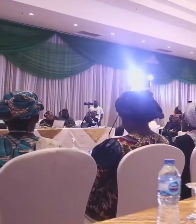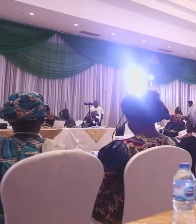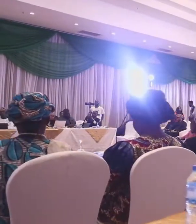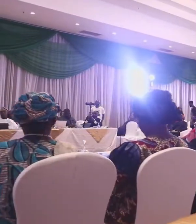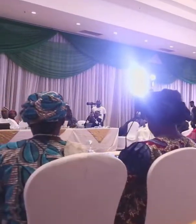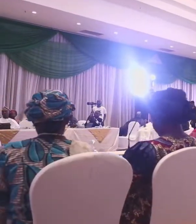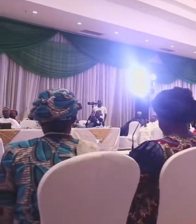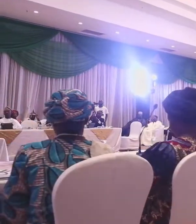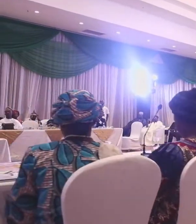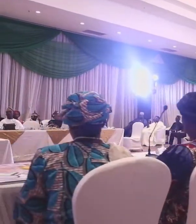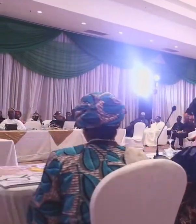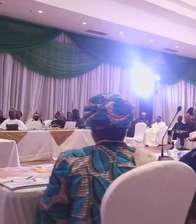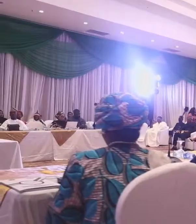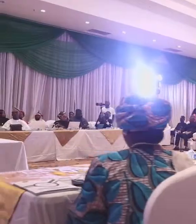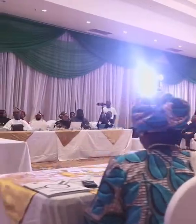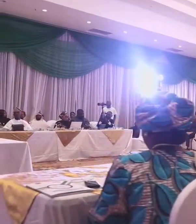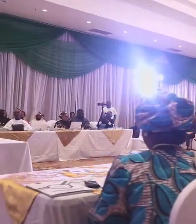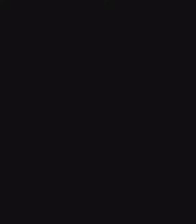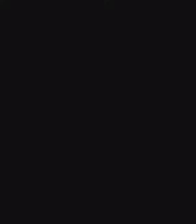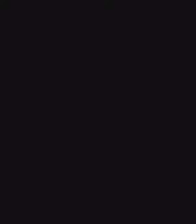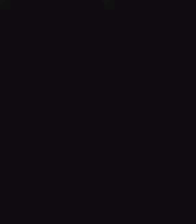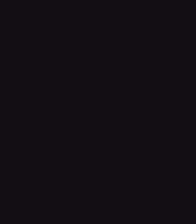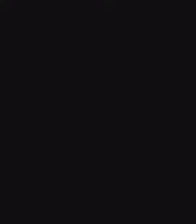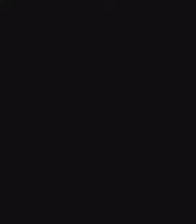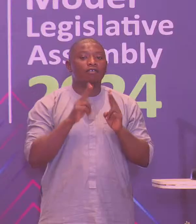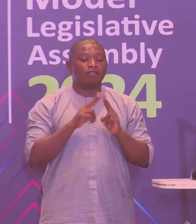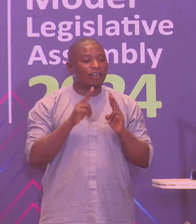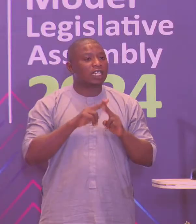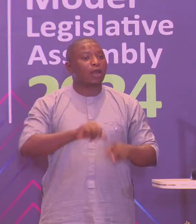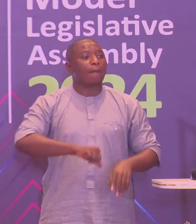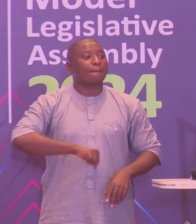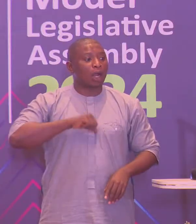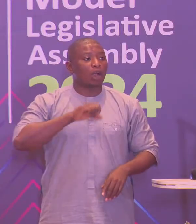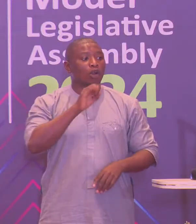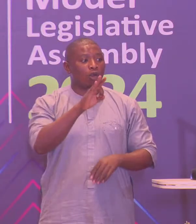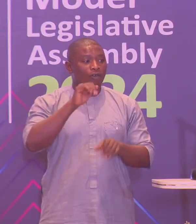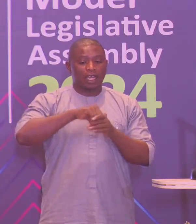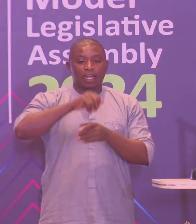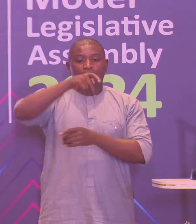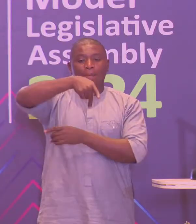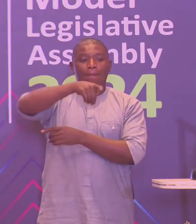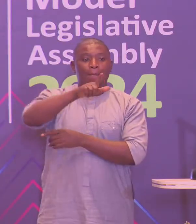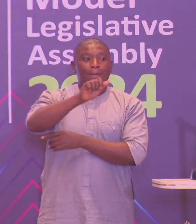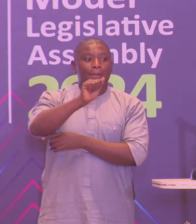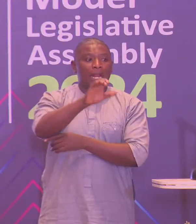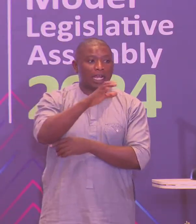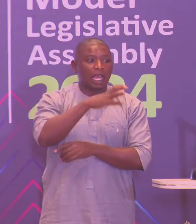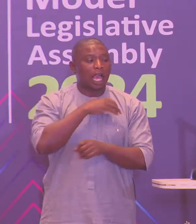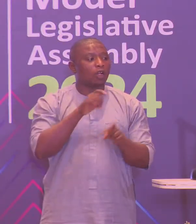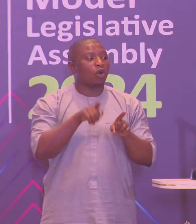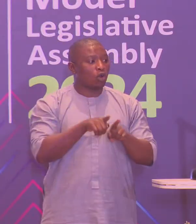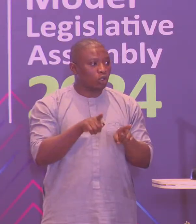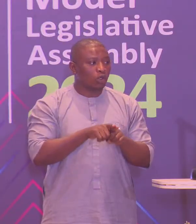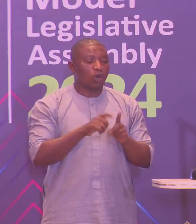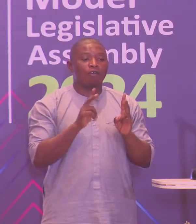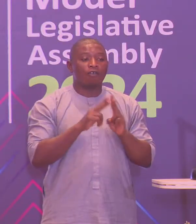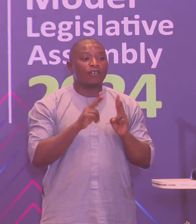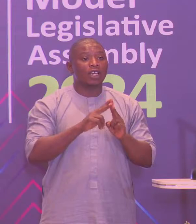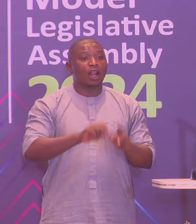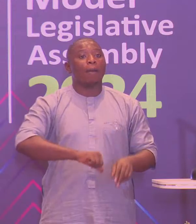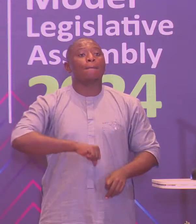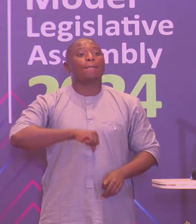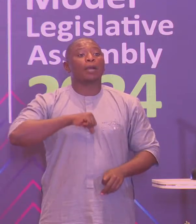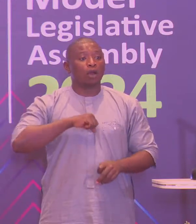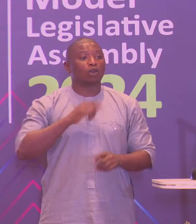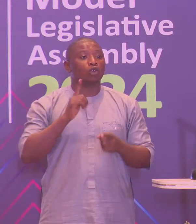are very proud of in Plac, and also very proud